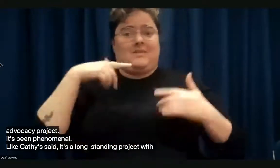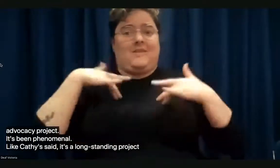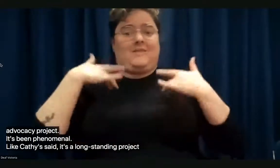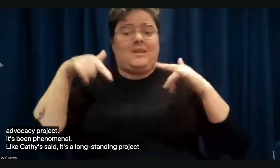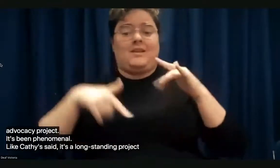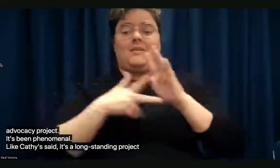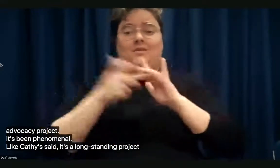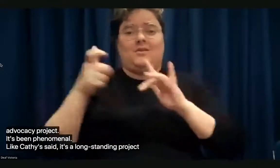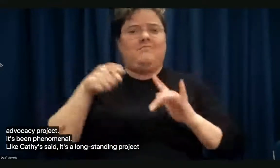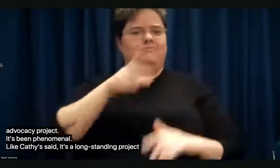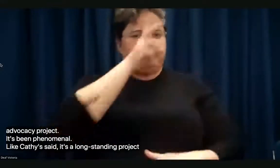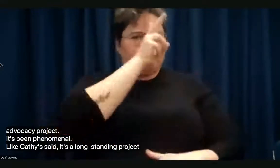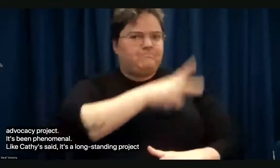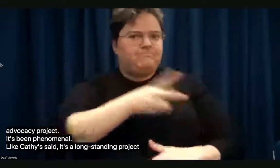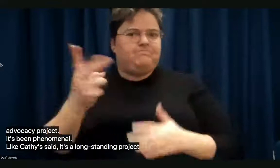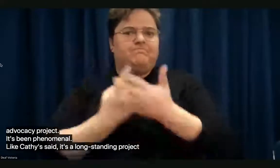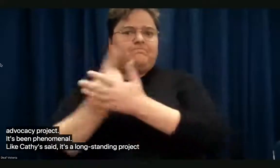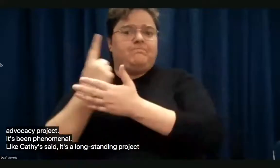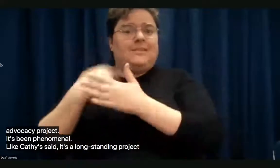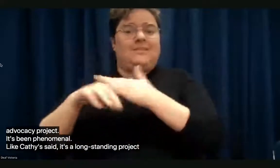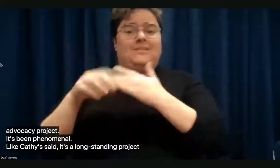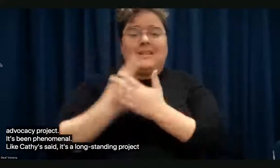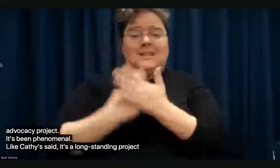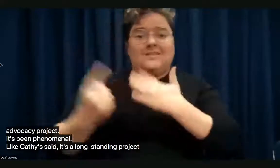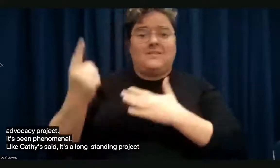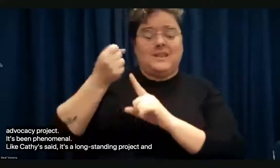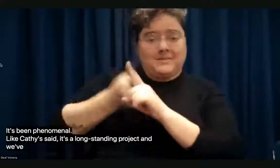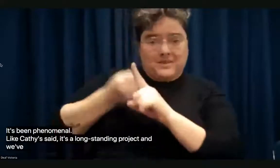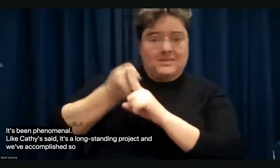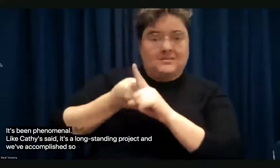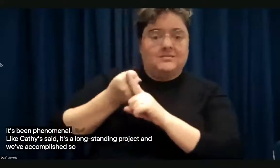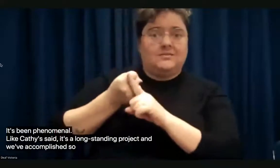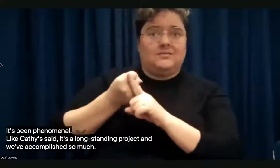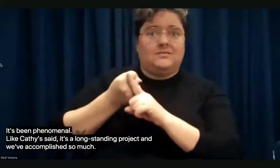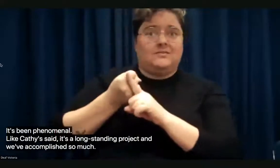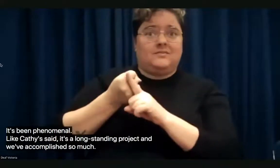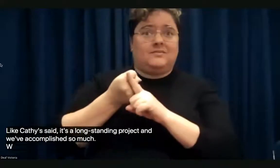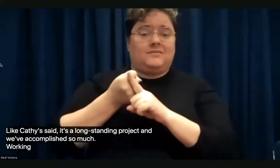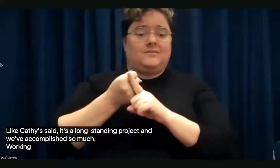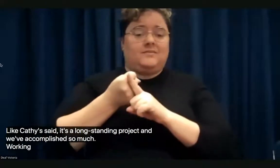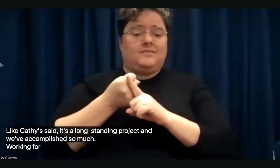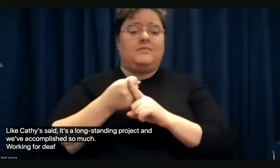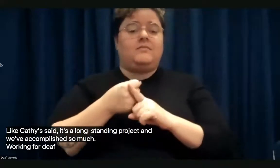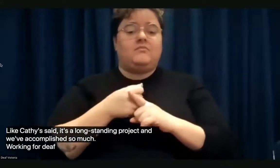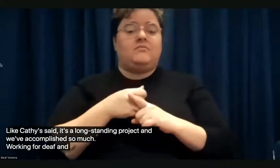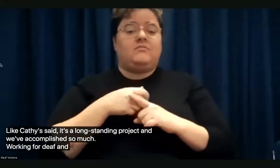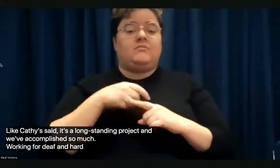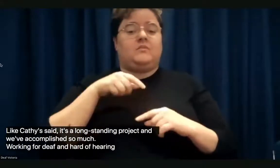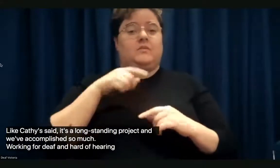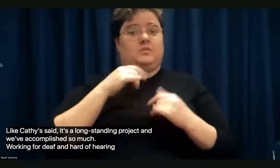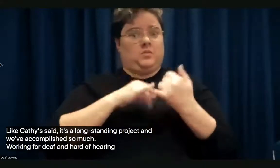We're working for deaf and hard of hearing people here in Victoria, and we find issues coming up time and time again in the area of individual